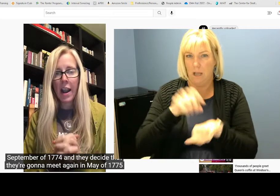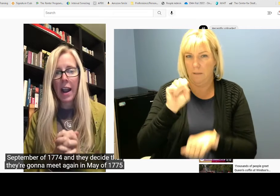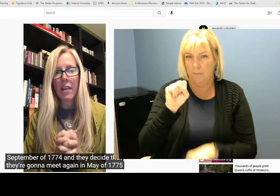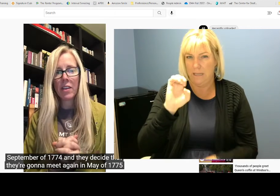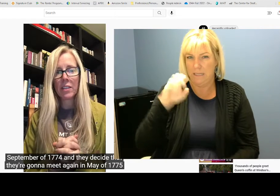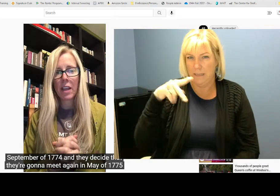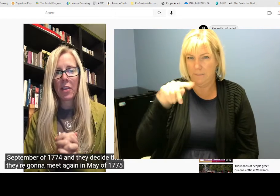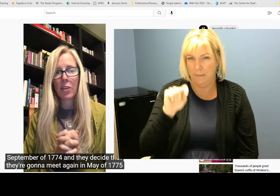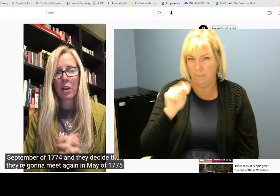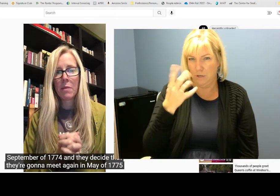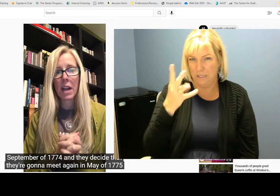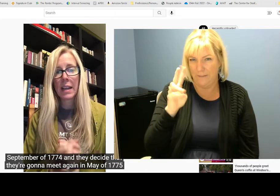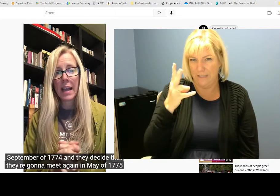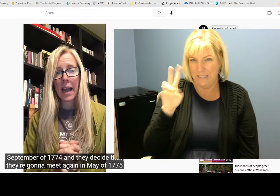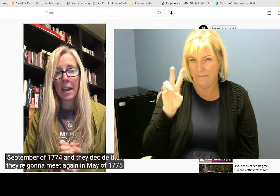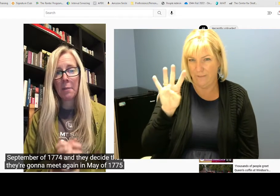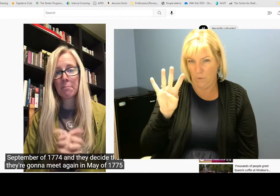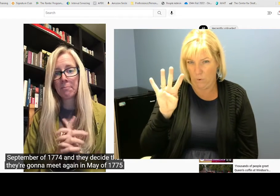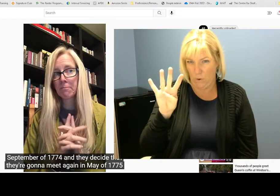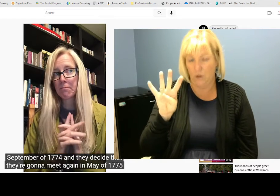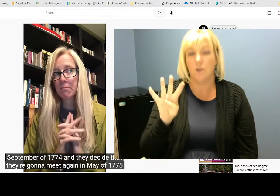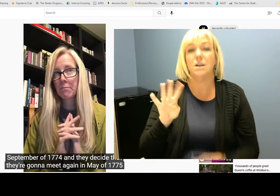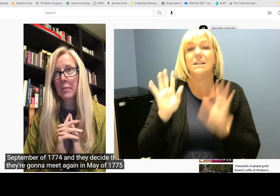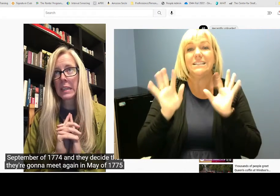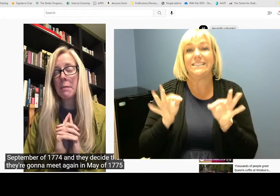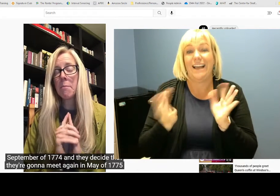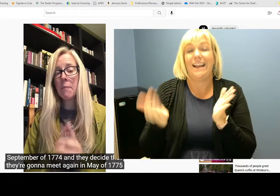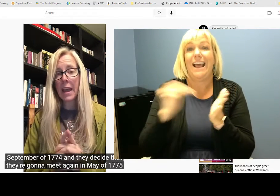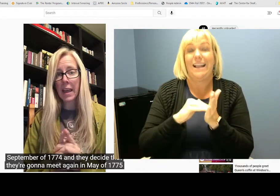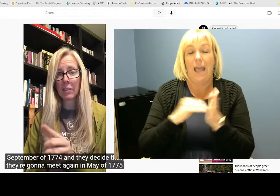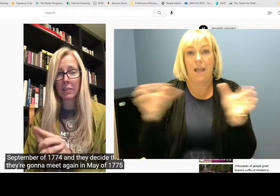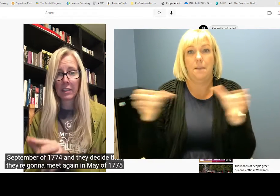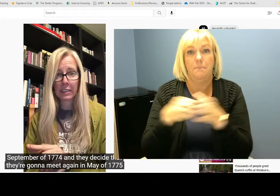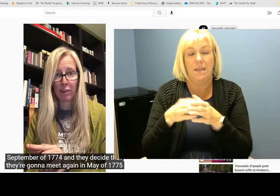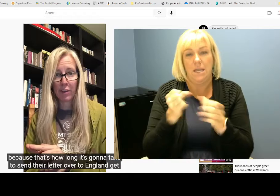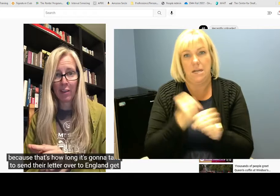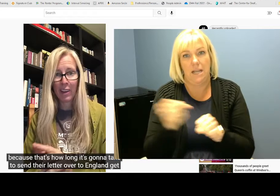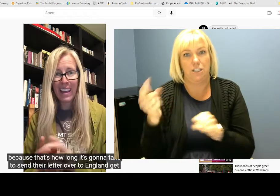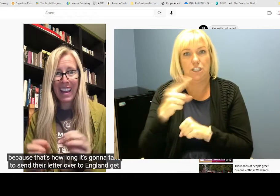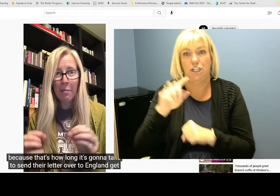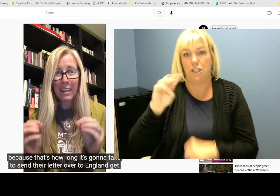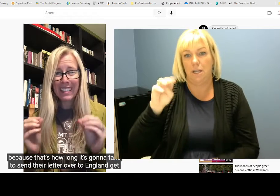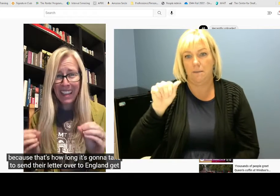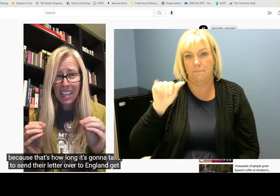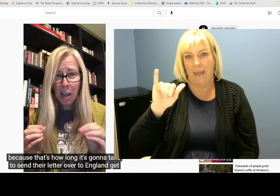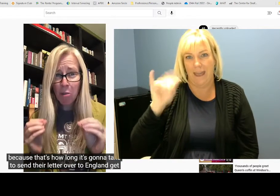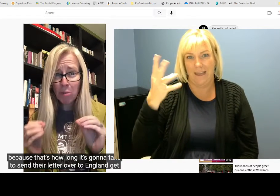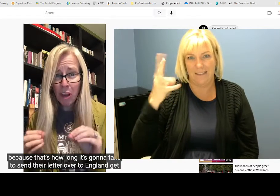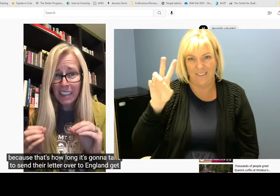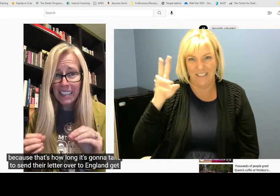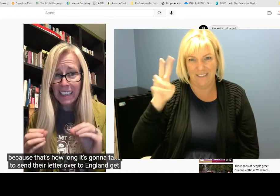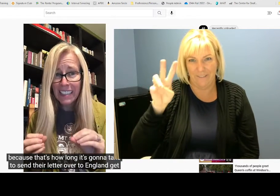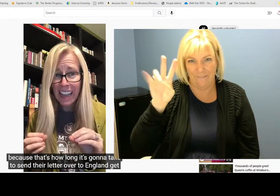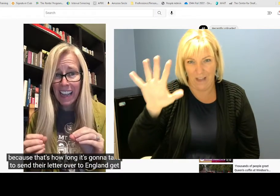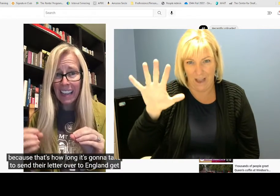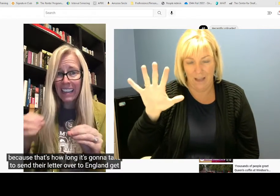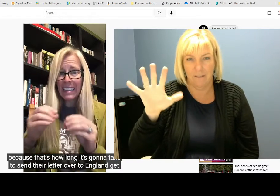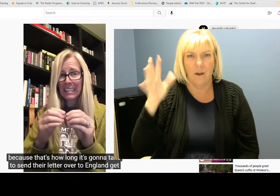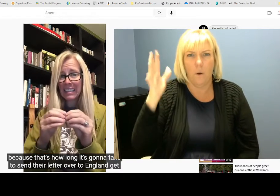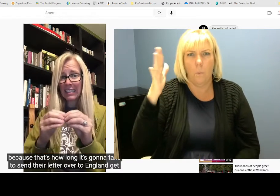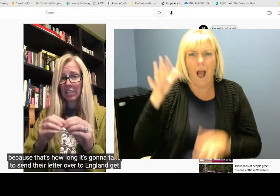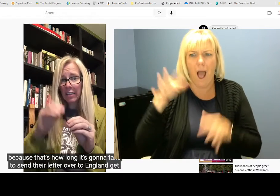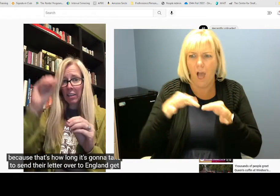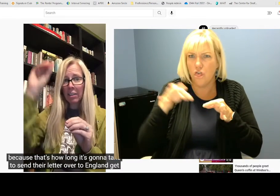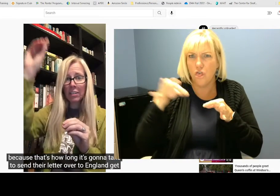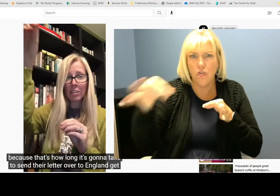1774, and they decide that they're going to meet again in May of 1775, because that's how long it's going to take